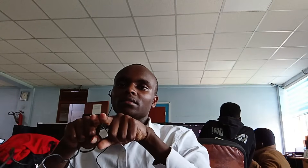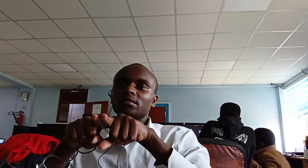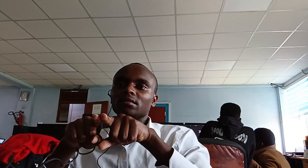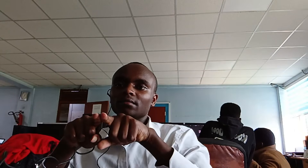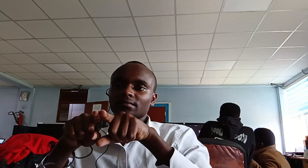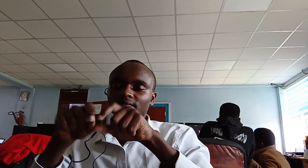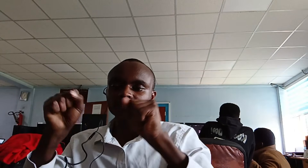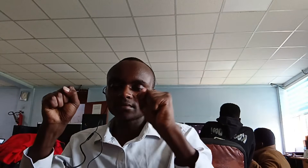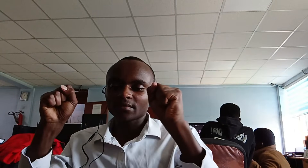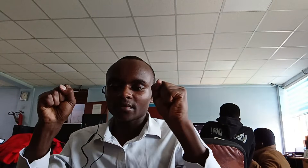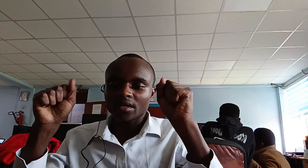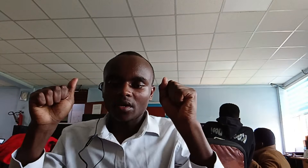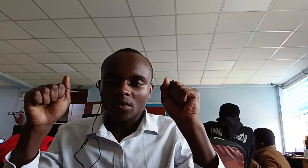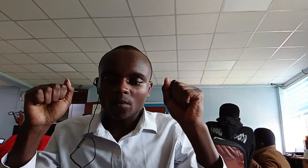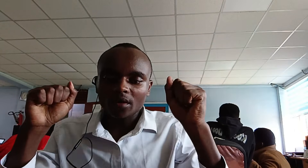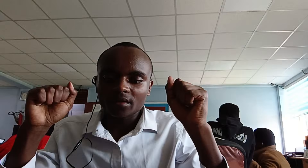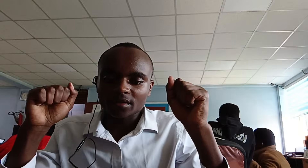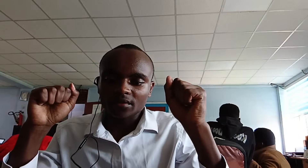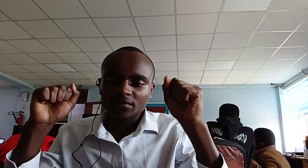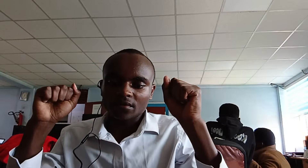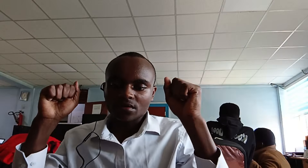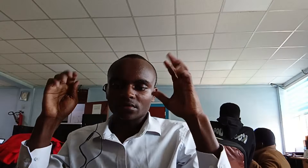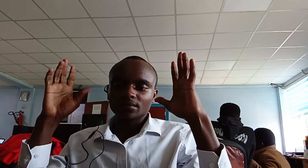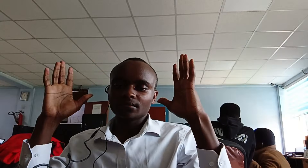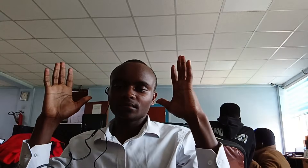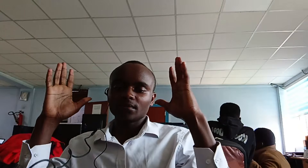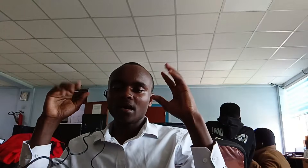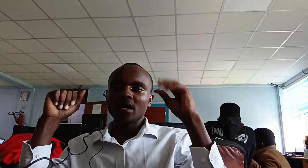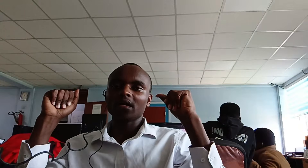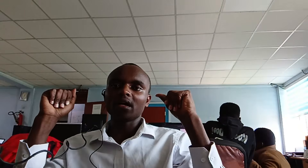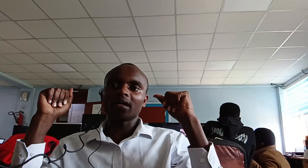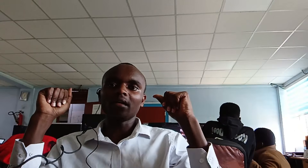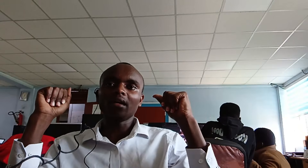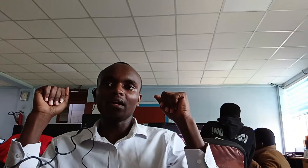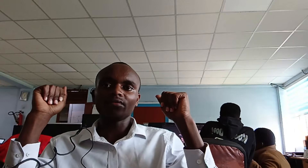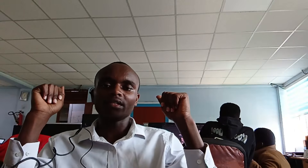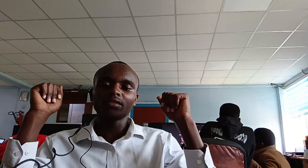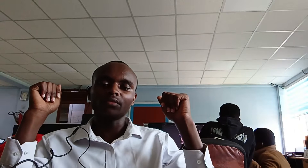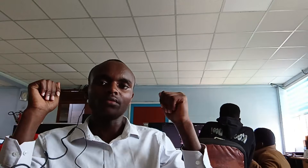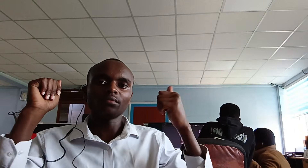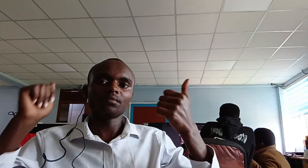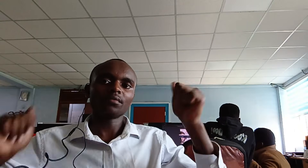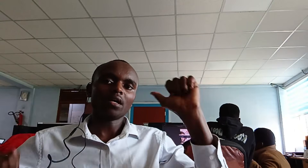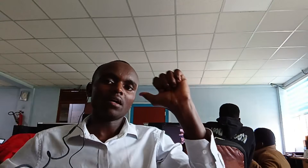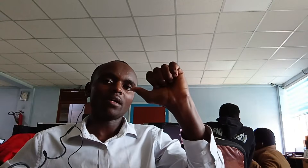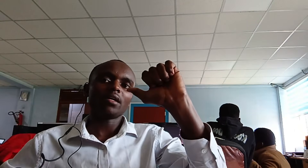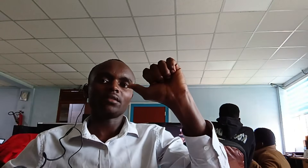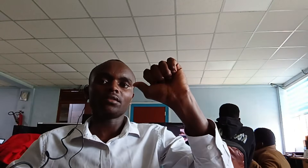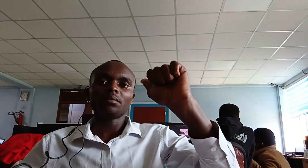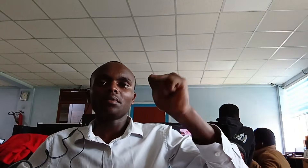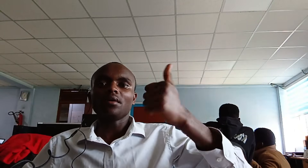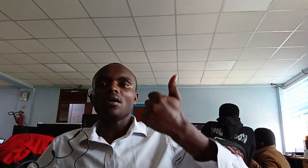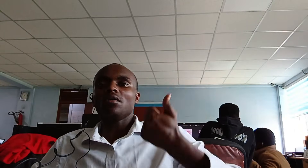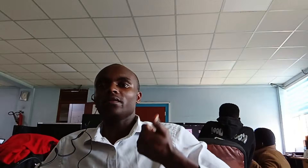sister. We have the sign for girl. I've just shown you a handshake on the